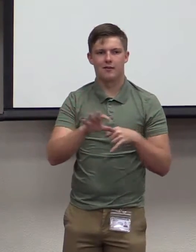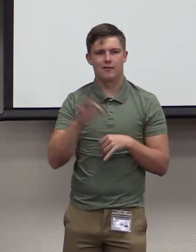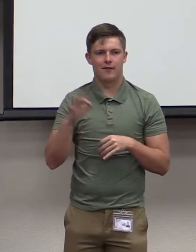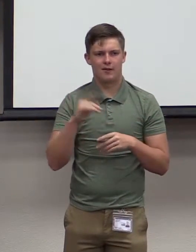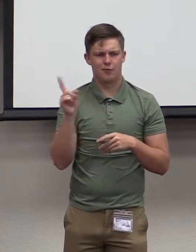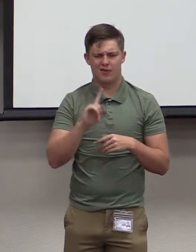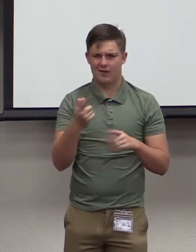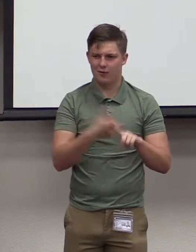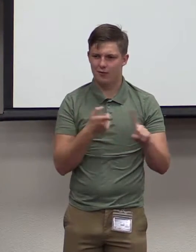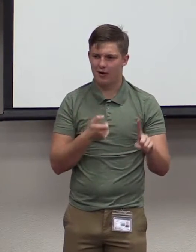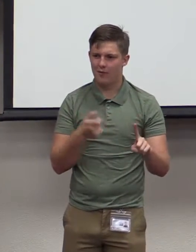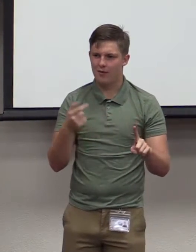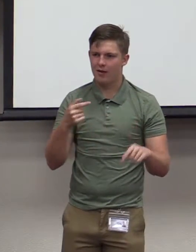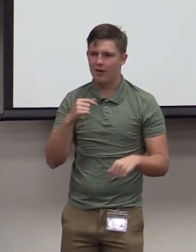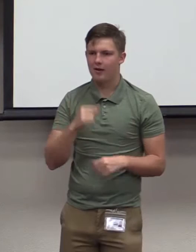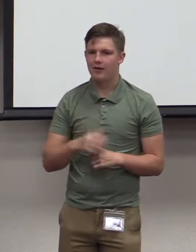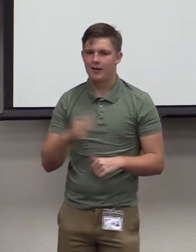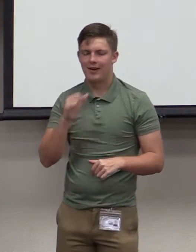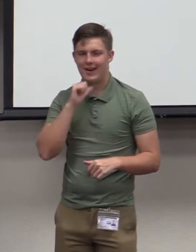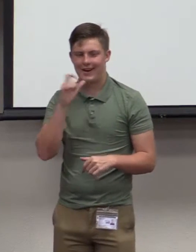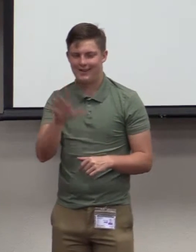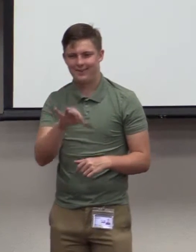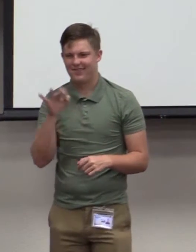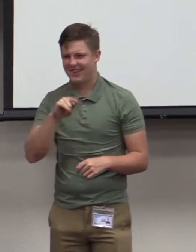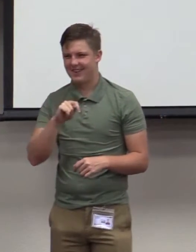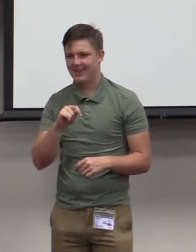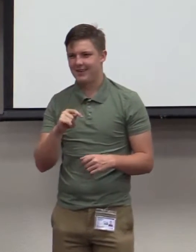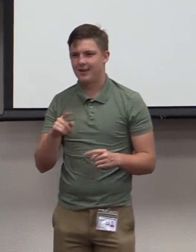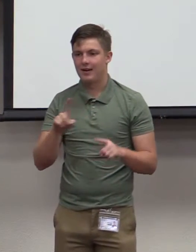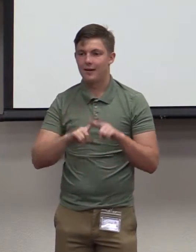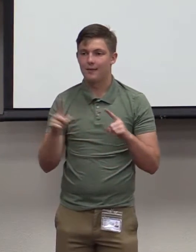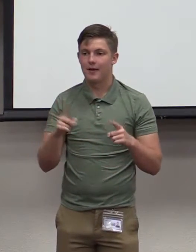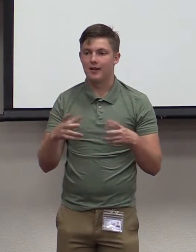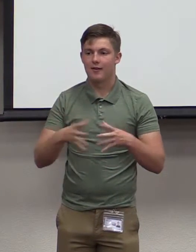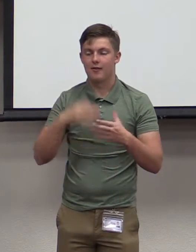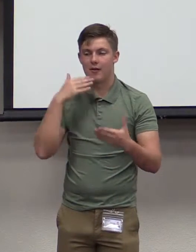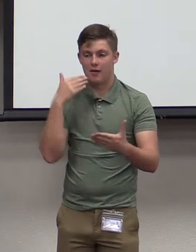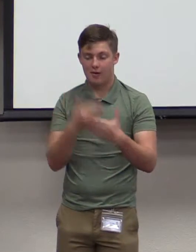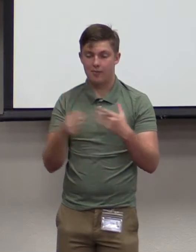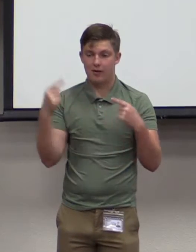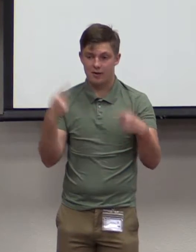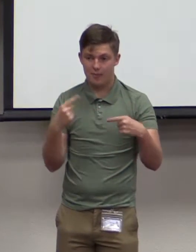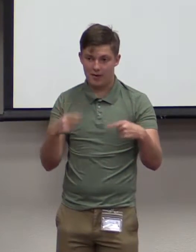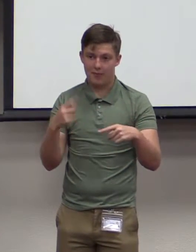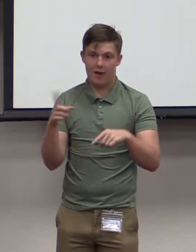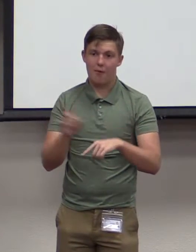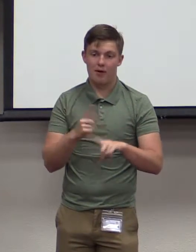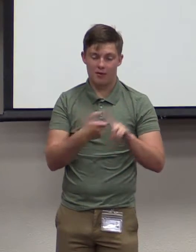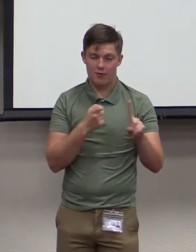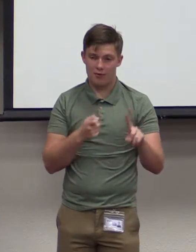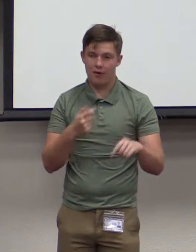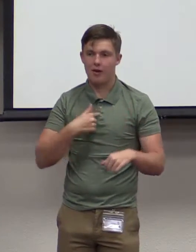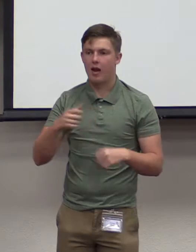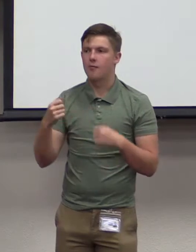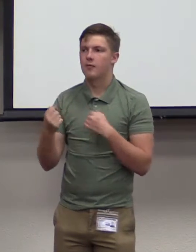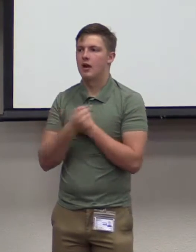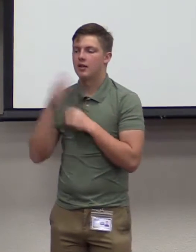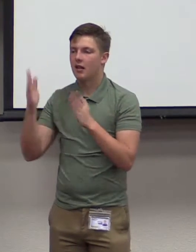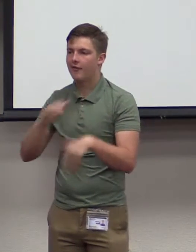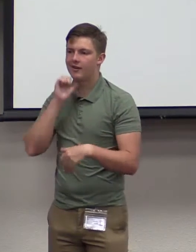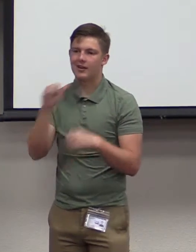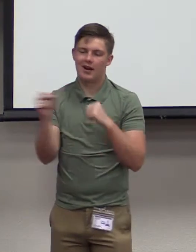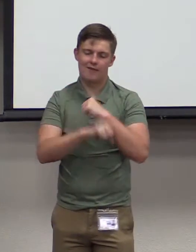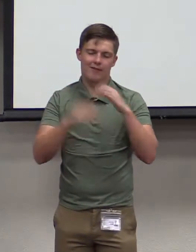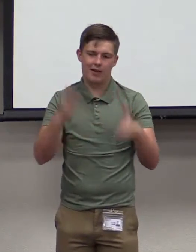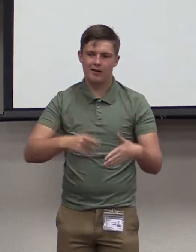be honest with you, I didn't find it. But there's a pretty good debate on where this phrase comes from. I'm a lover, not a fighter. You ever